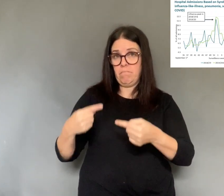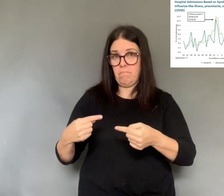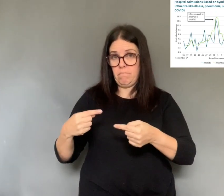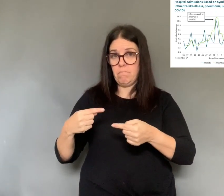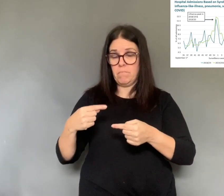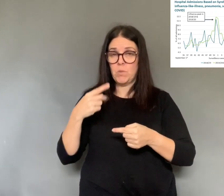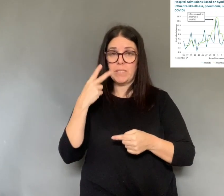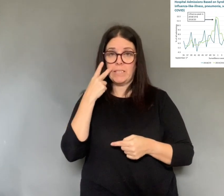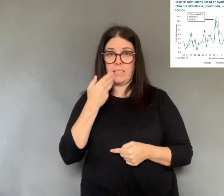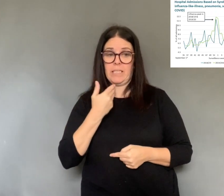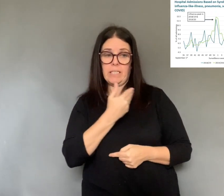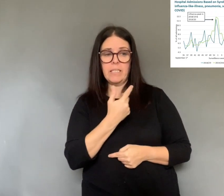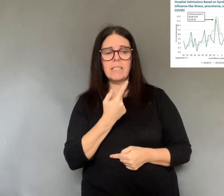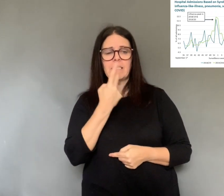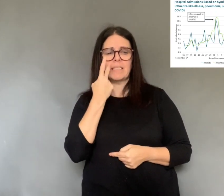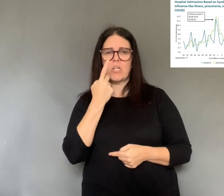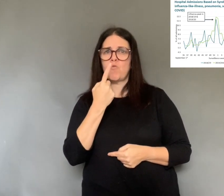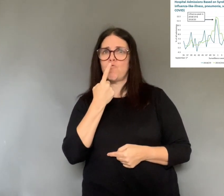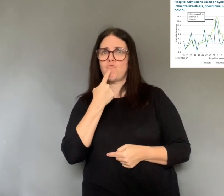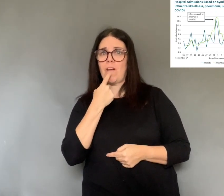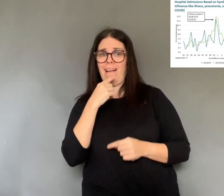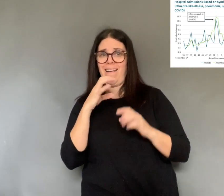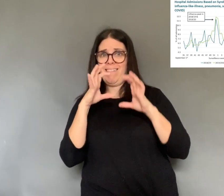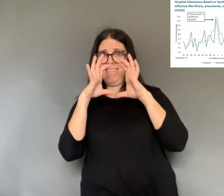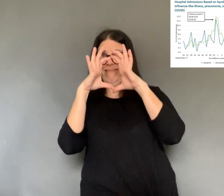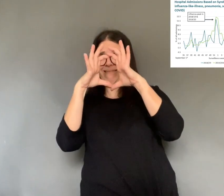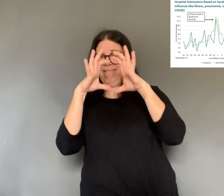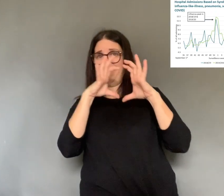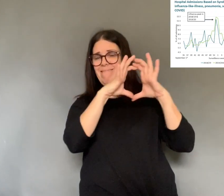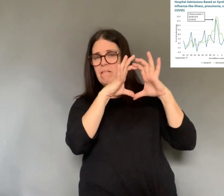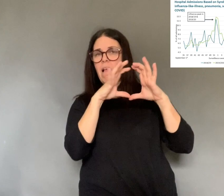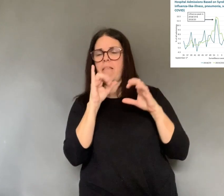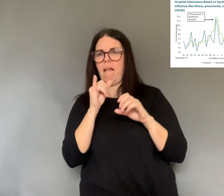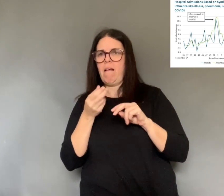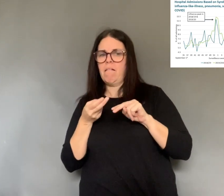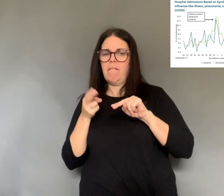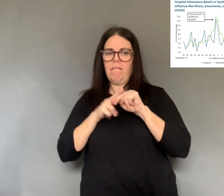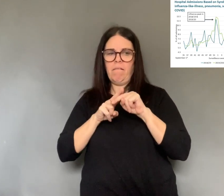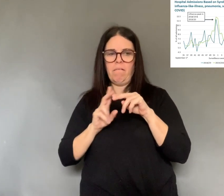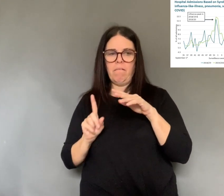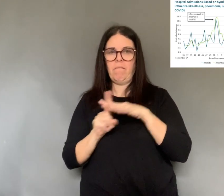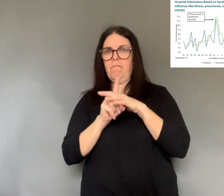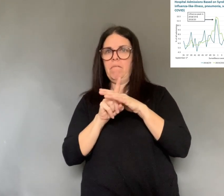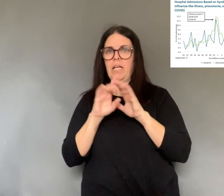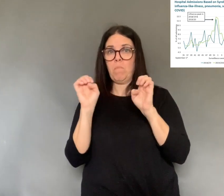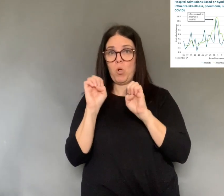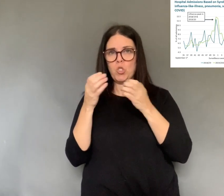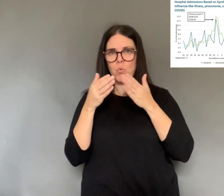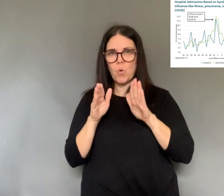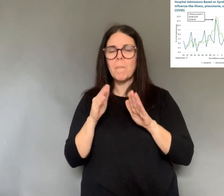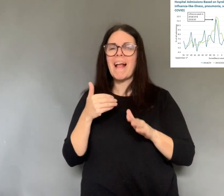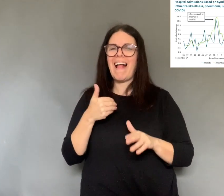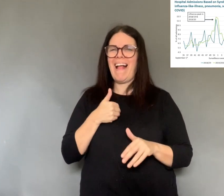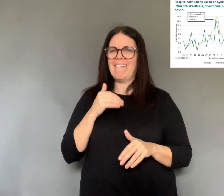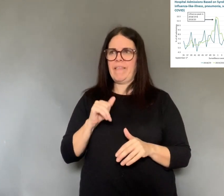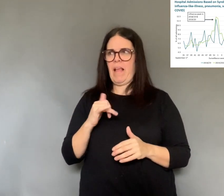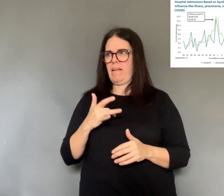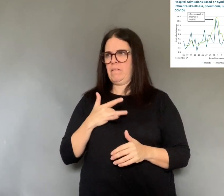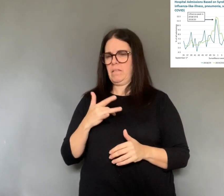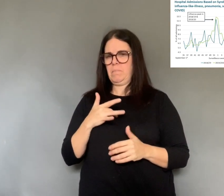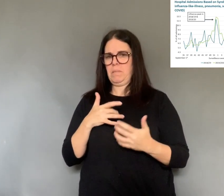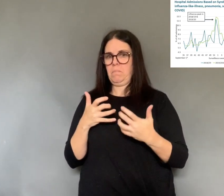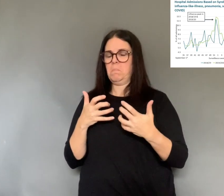surveillance. And this is what it looked like over the time. And we can see the red spots where we probably have seen